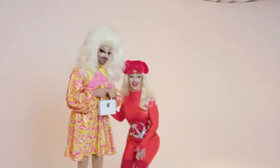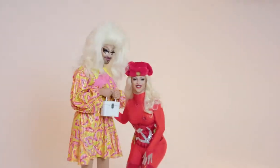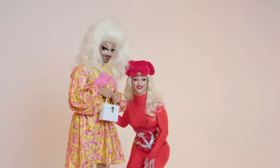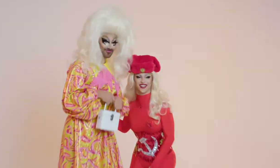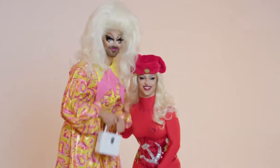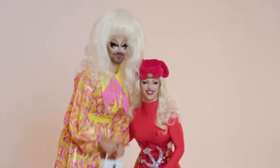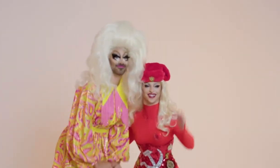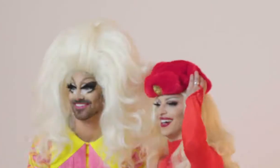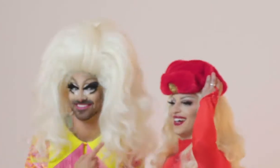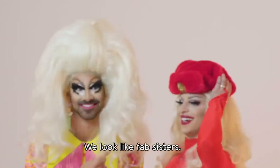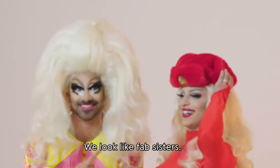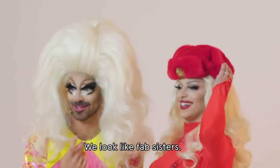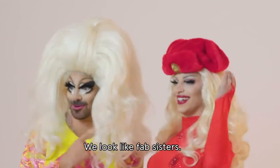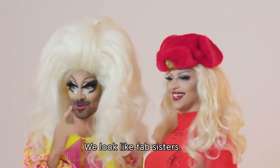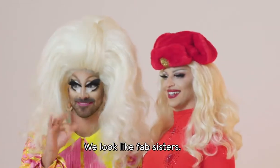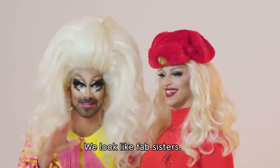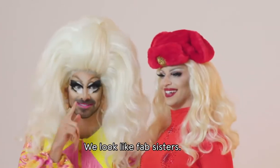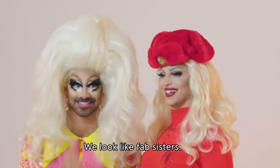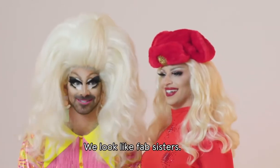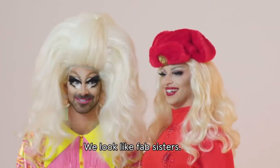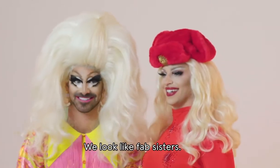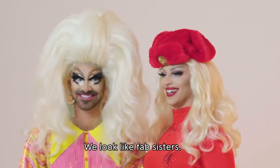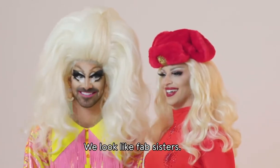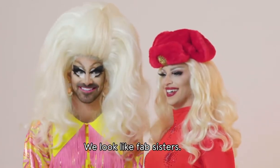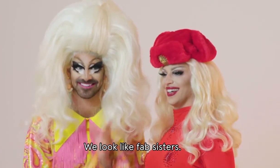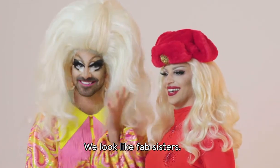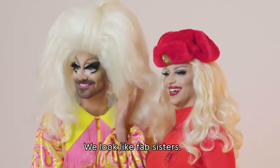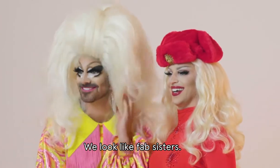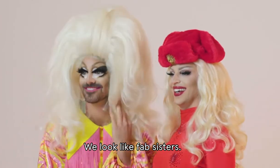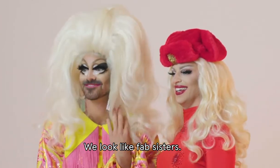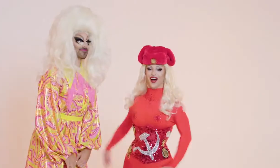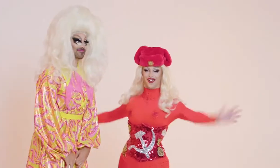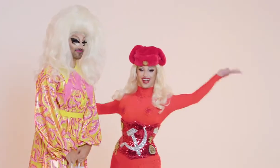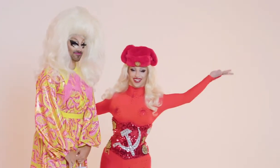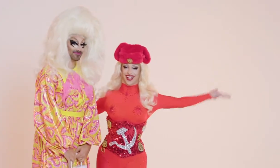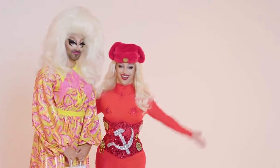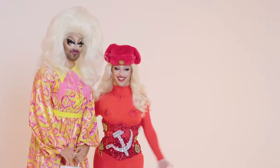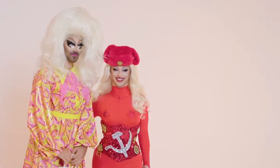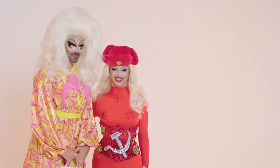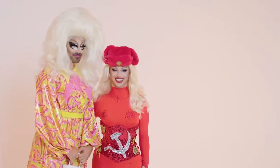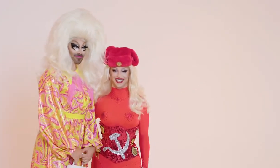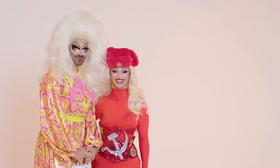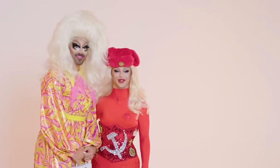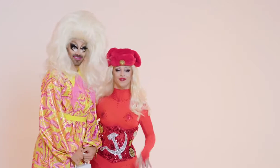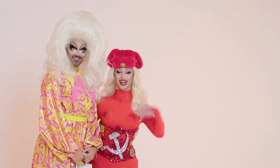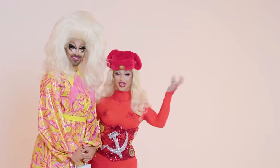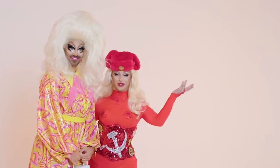How do you feel? We look like fab sisters. All right, and here she is. My name